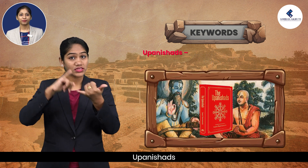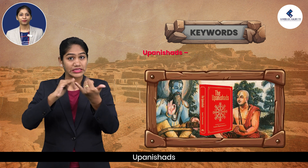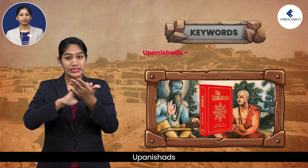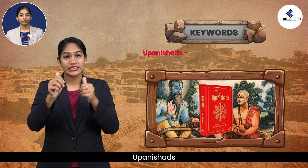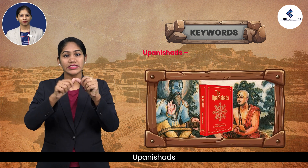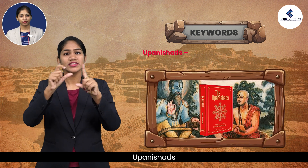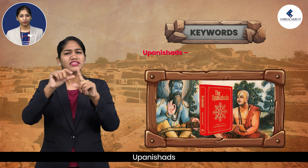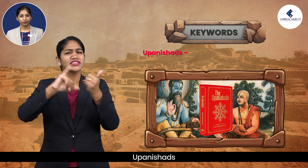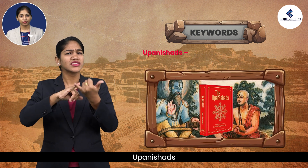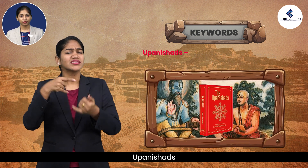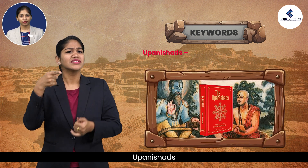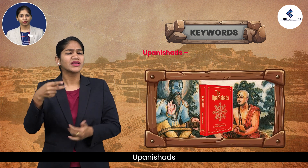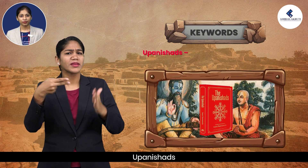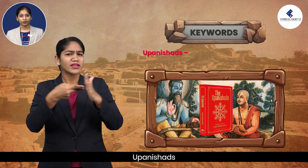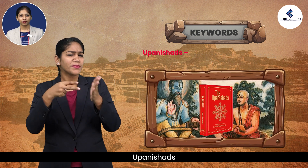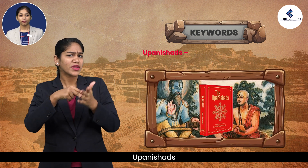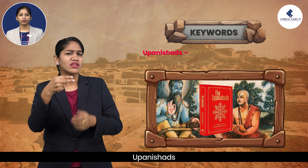Upanishads,